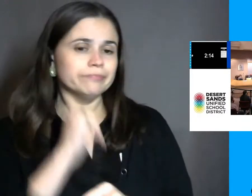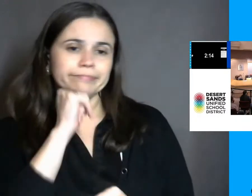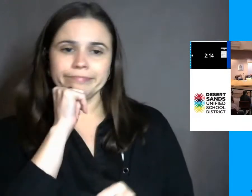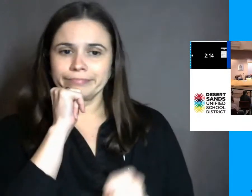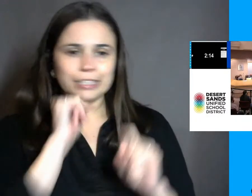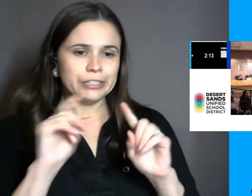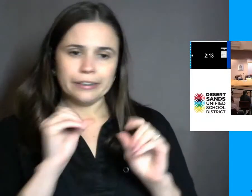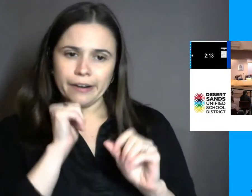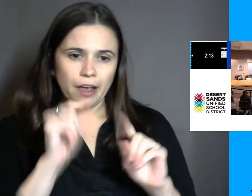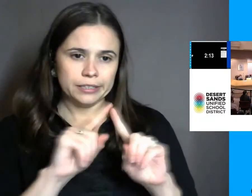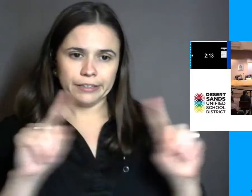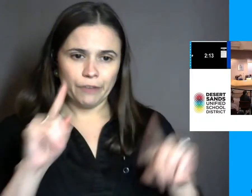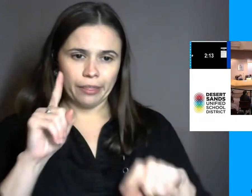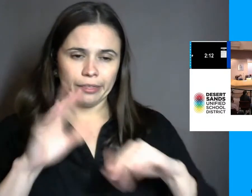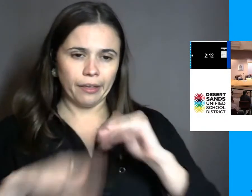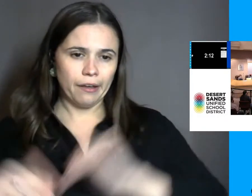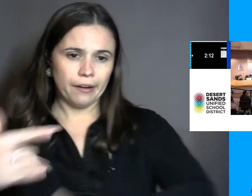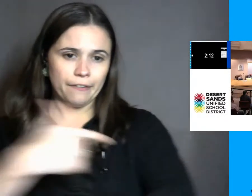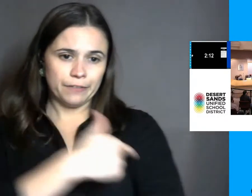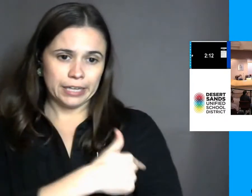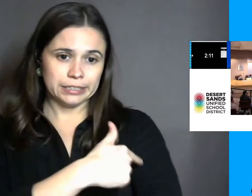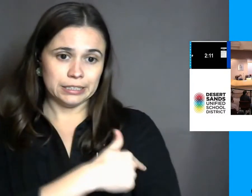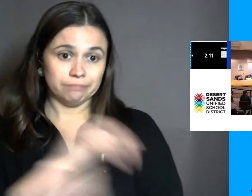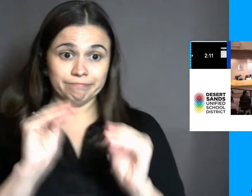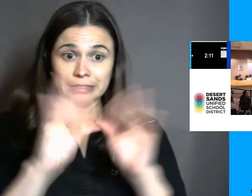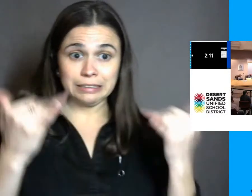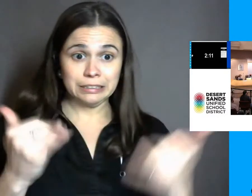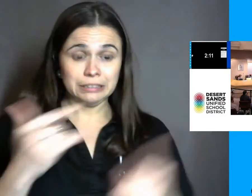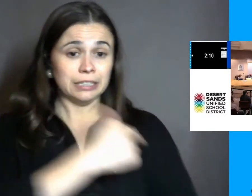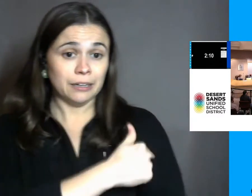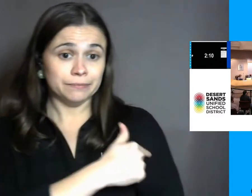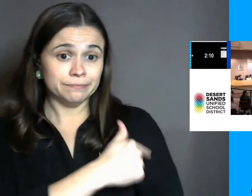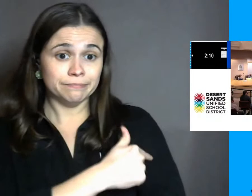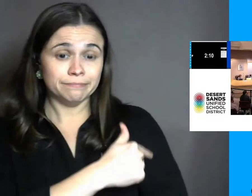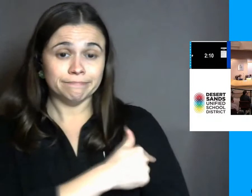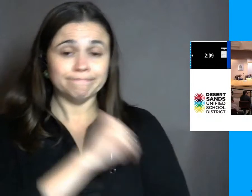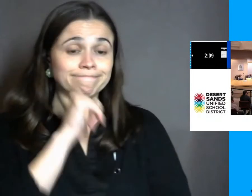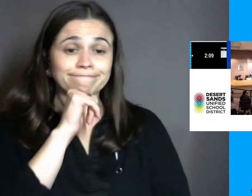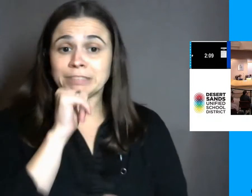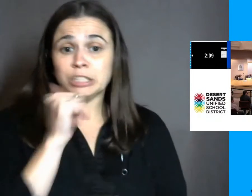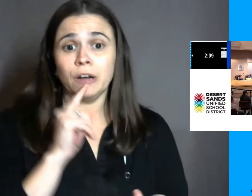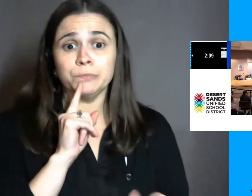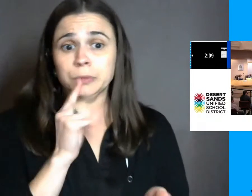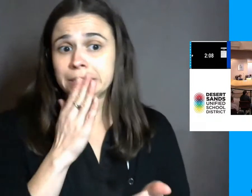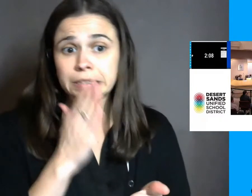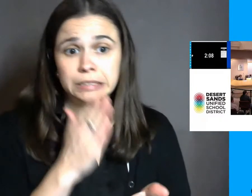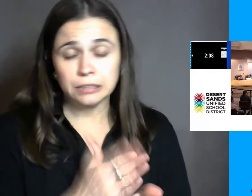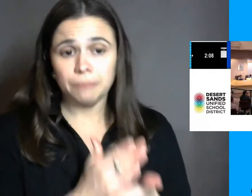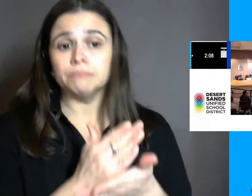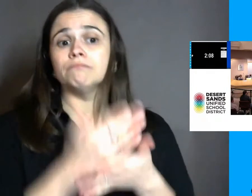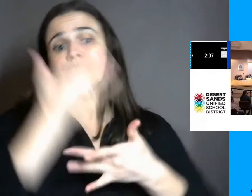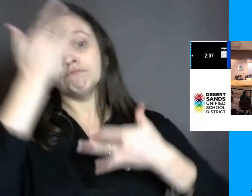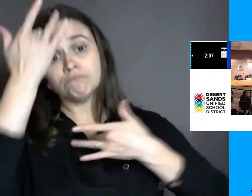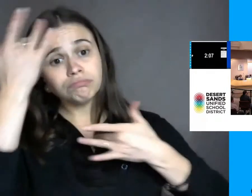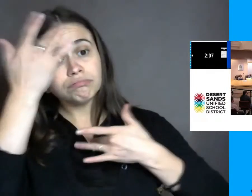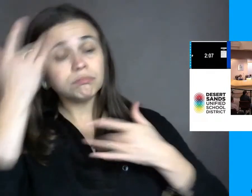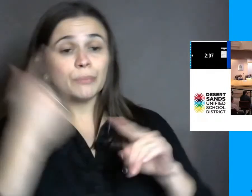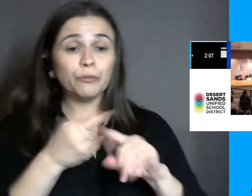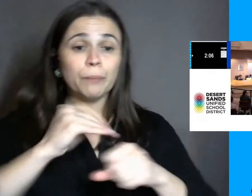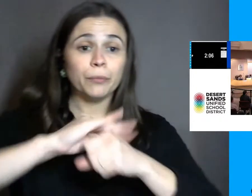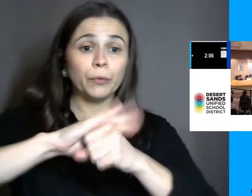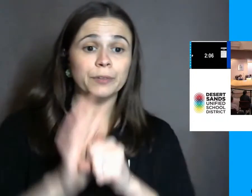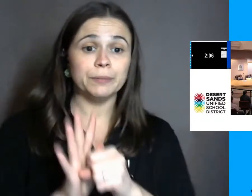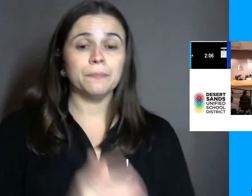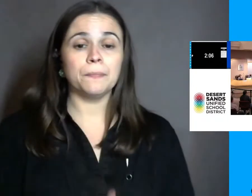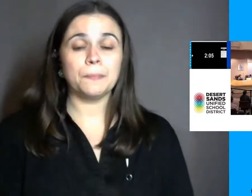vaccine. It is clear now that the COVID vaccines do not stop one from contracting or transmitting COVID. We all know the